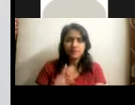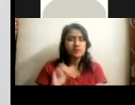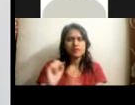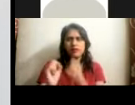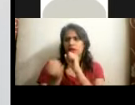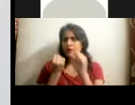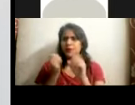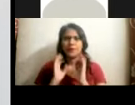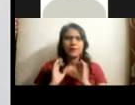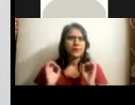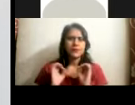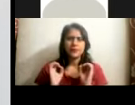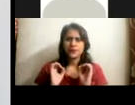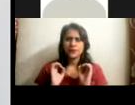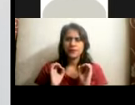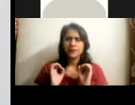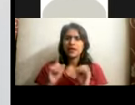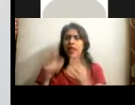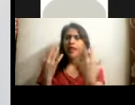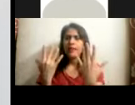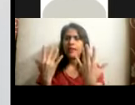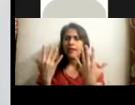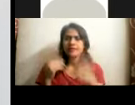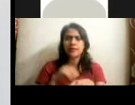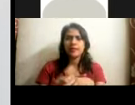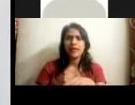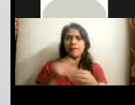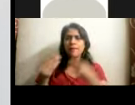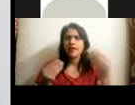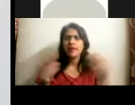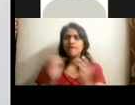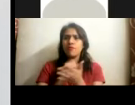complicated. You will have 10 minutes. I think that's enough.